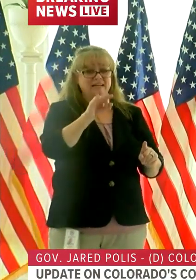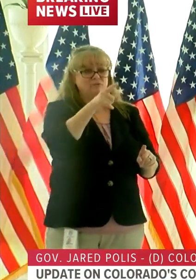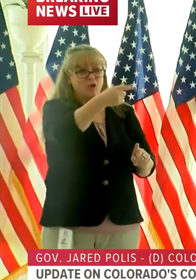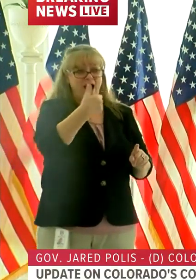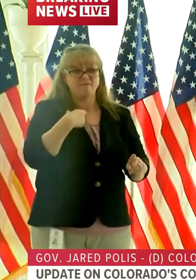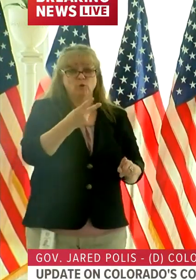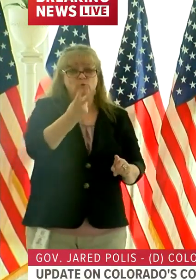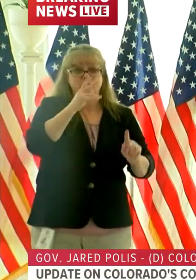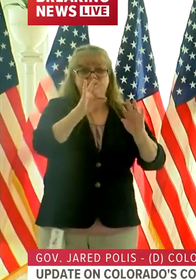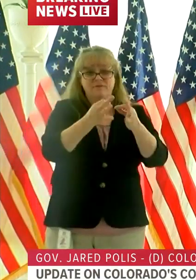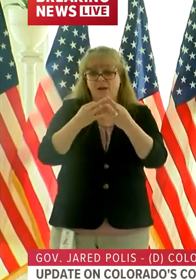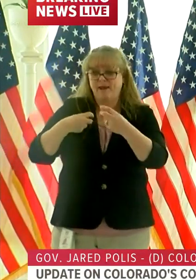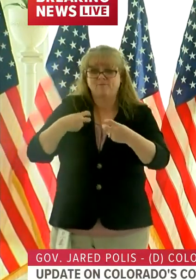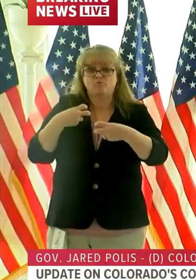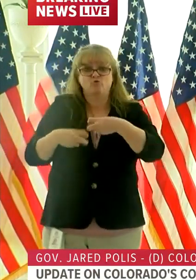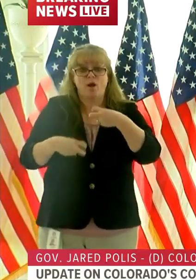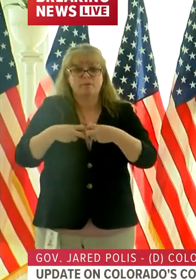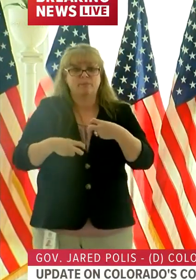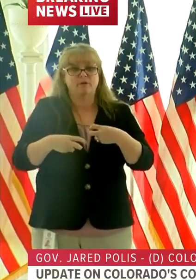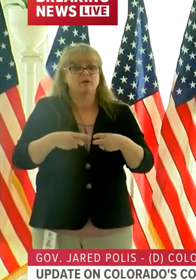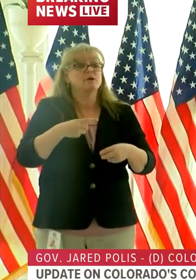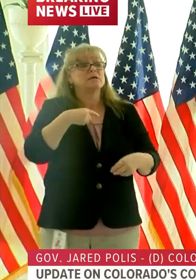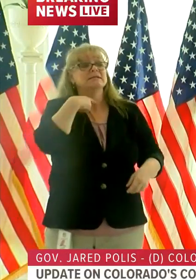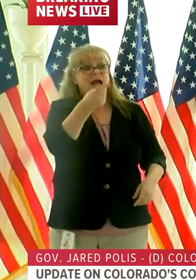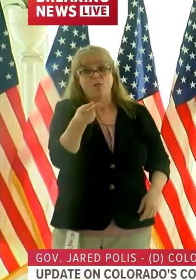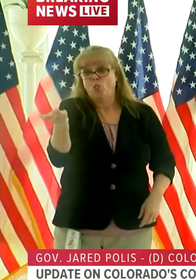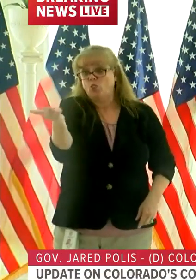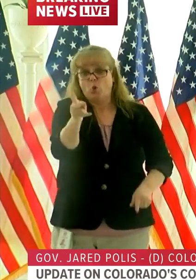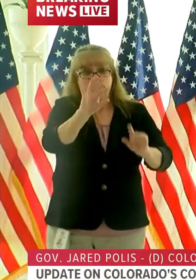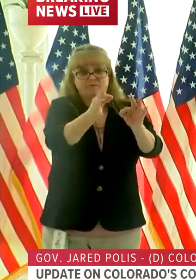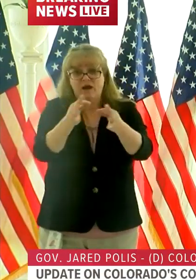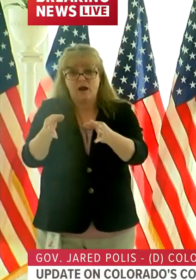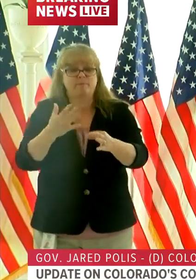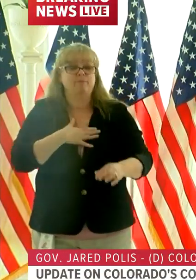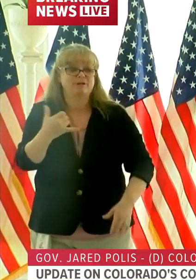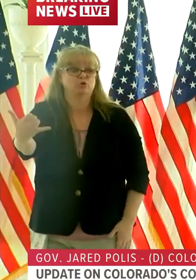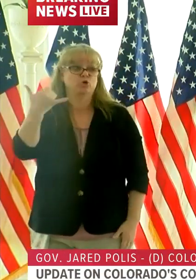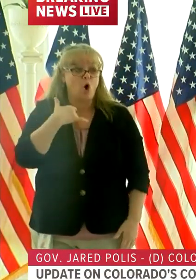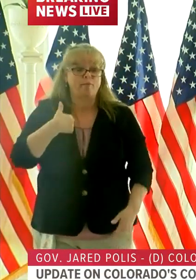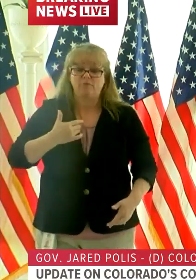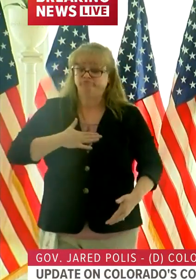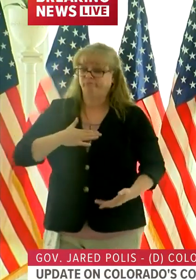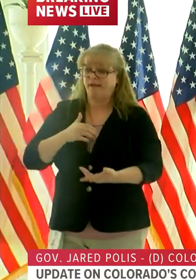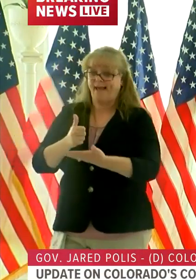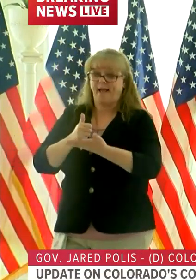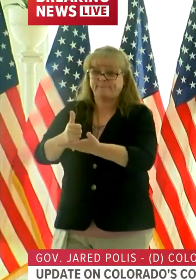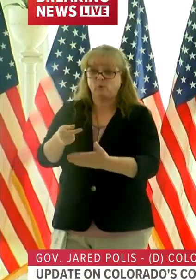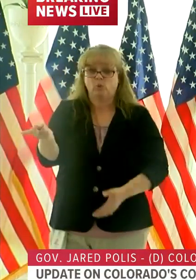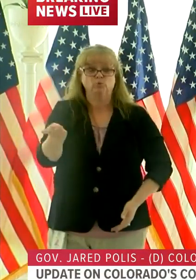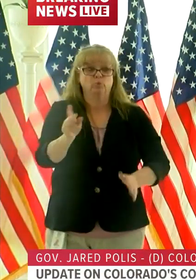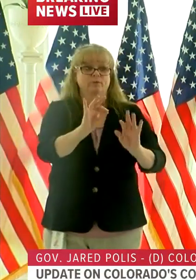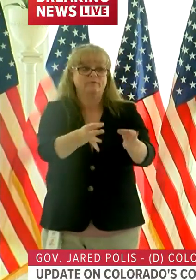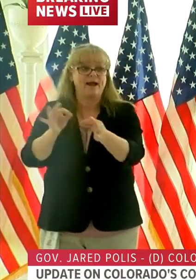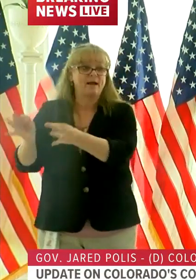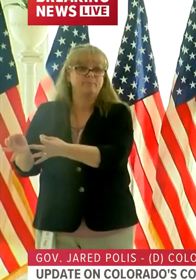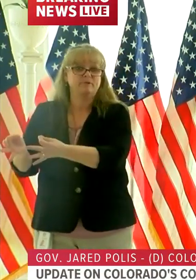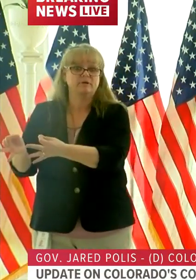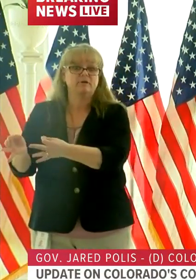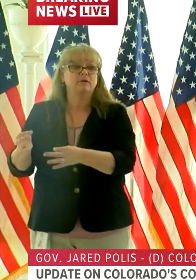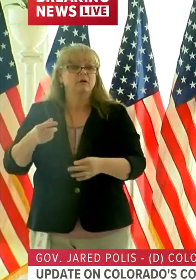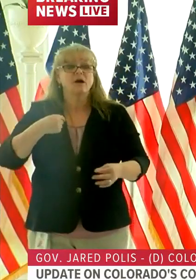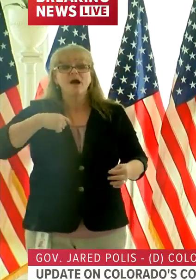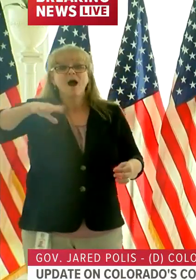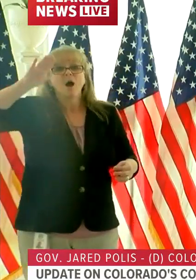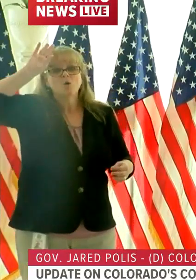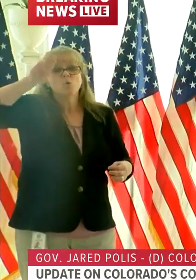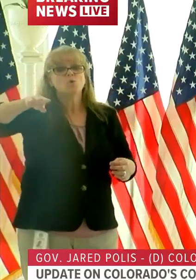office and we'll make it clear that they can do that because it's happening across our state. I mean, I don't have the numbers of transactions. It's down a little bit from the norm, Mary Ann, but